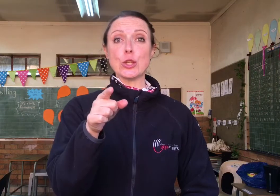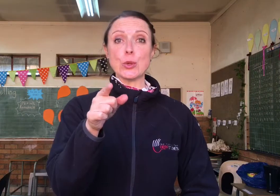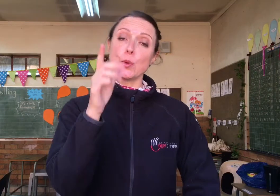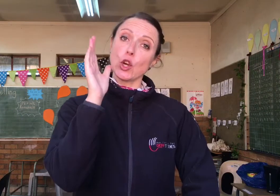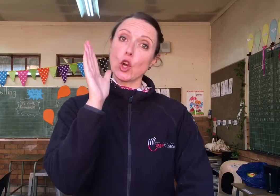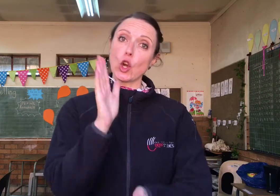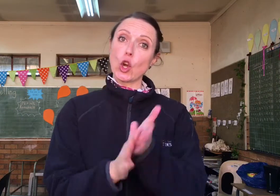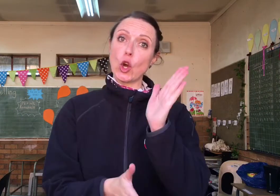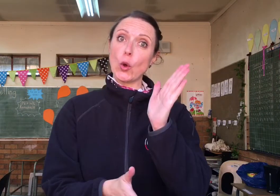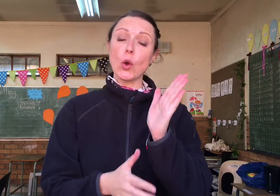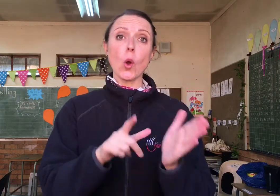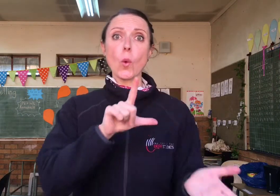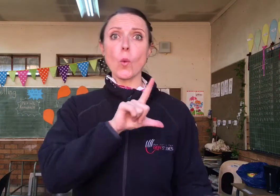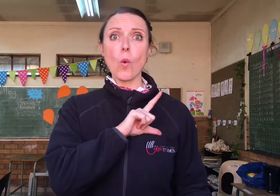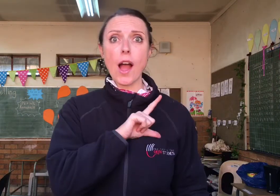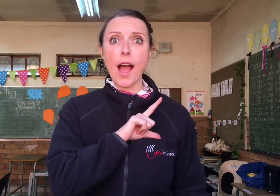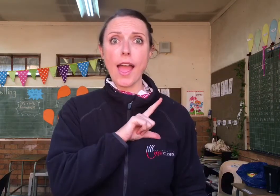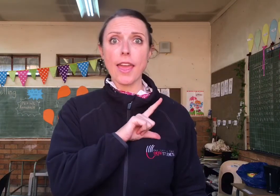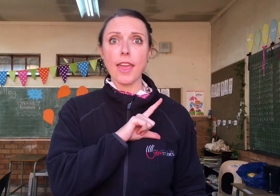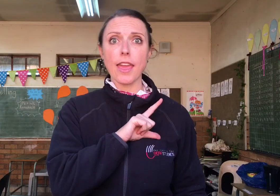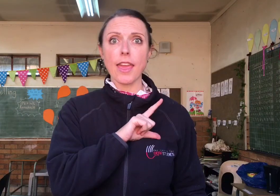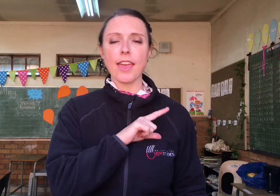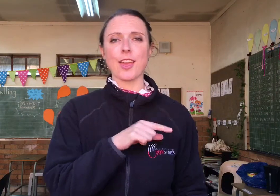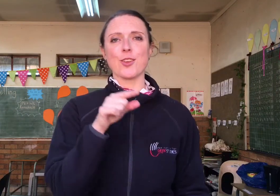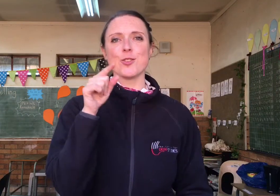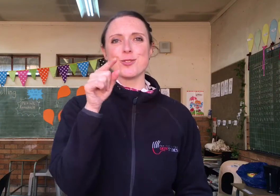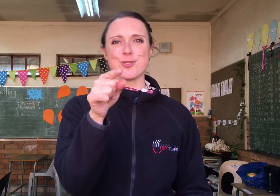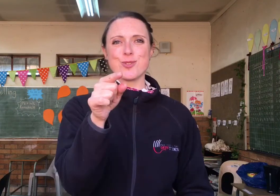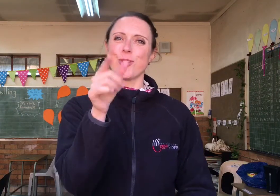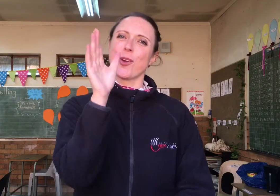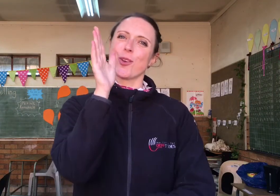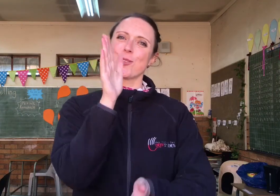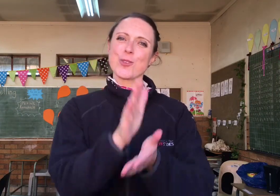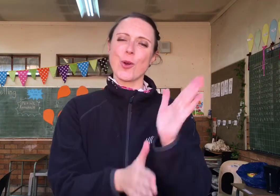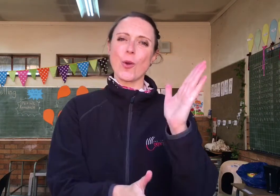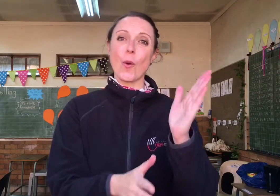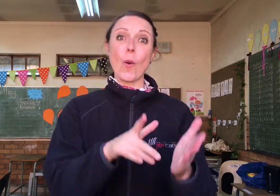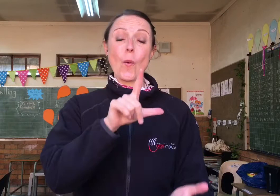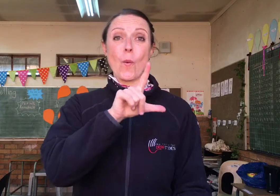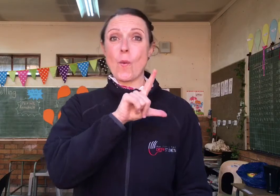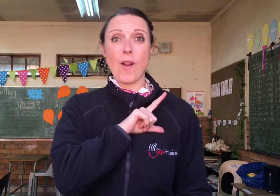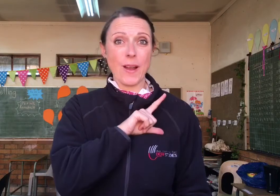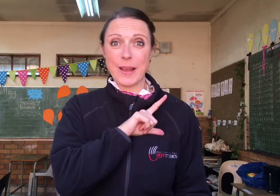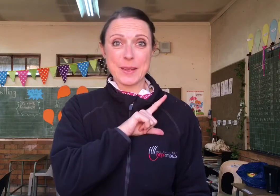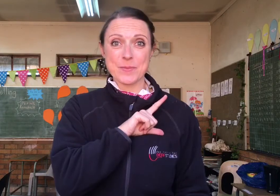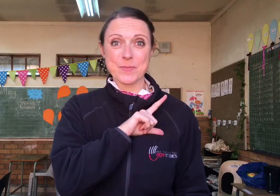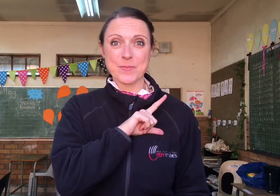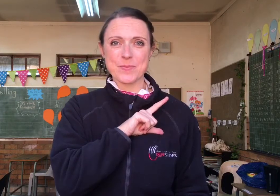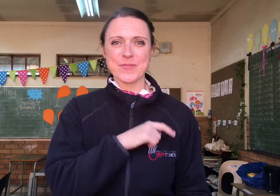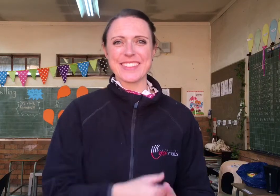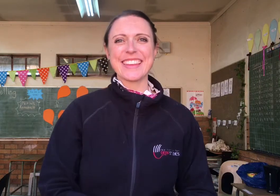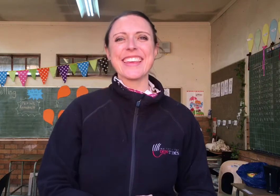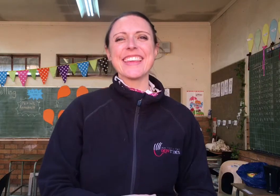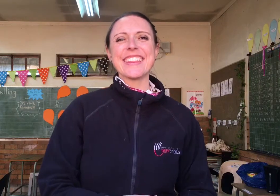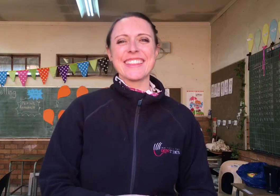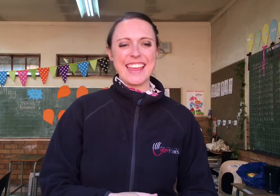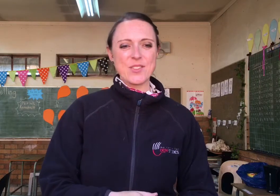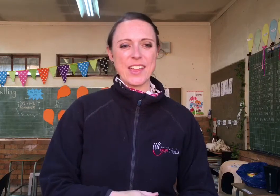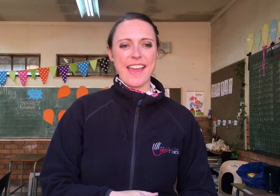You go, why? Then we